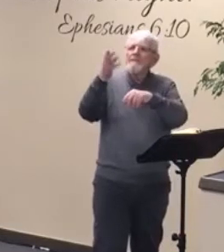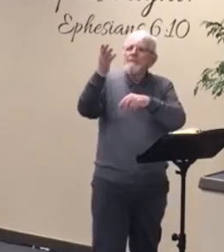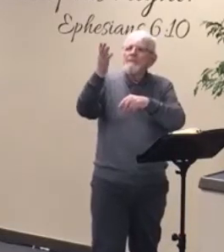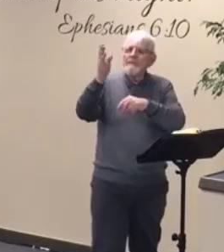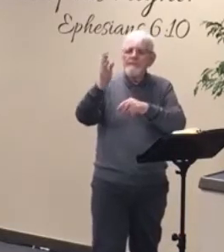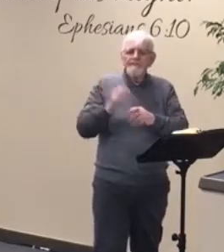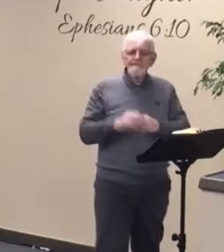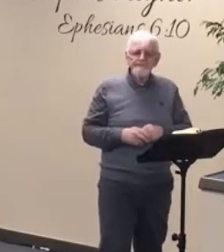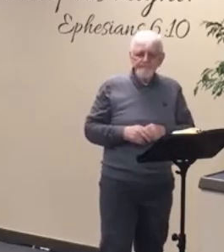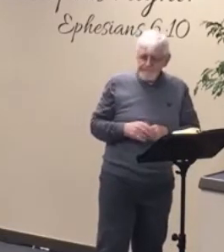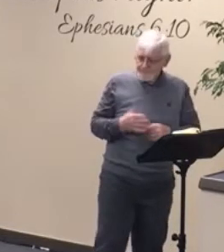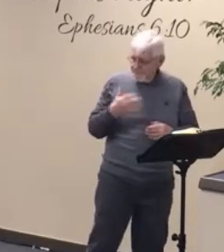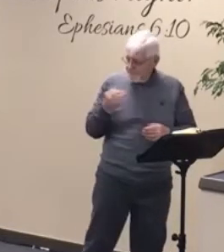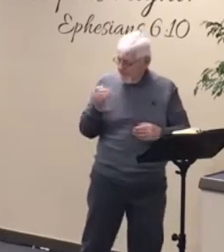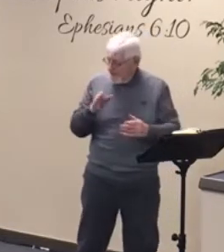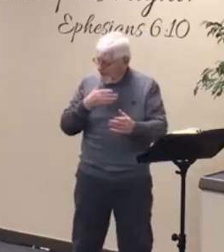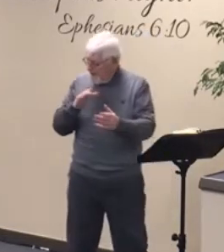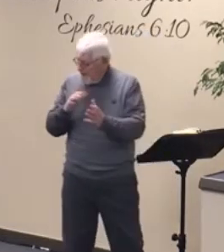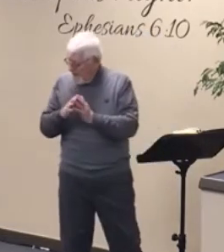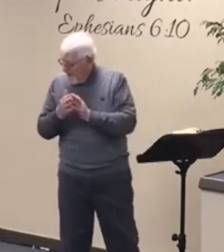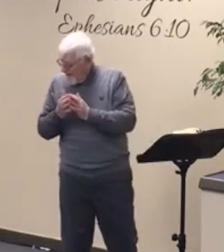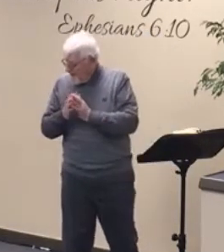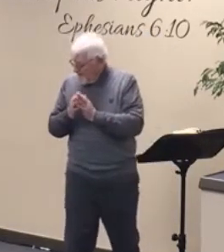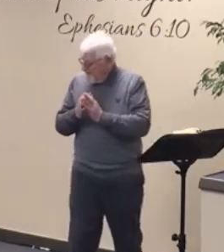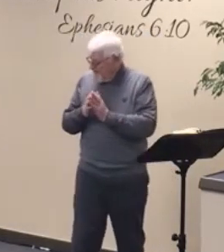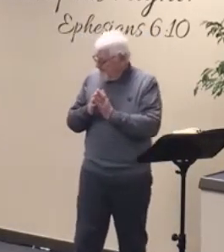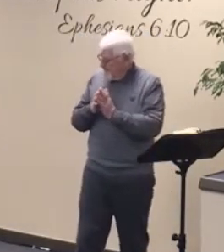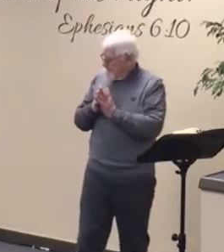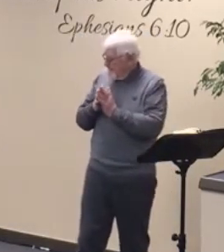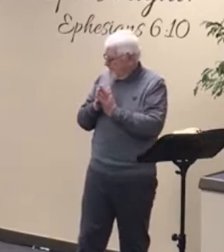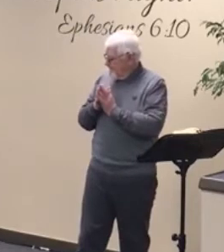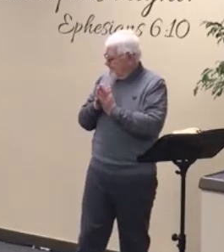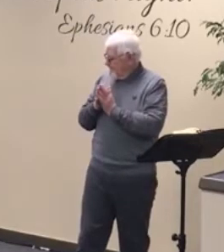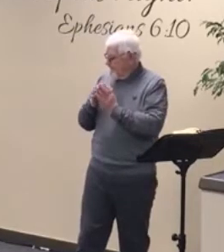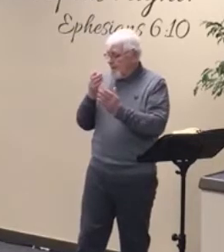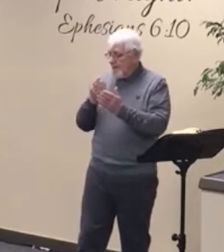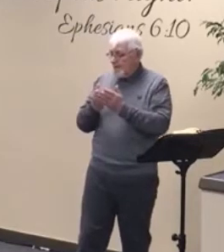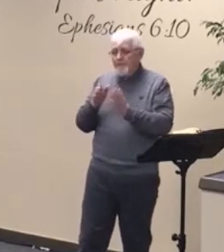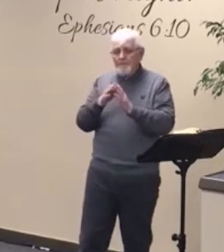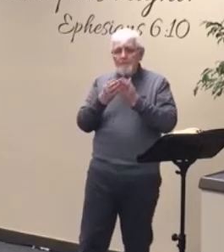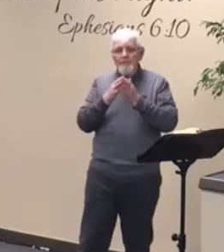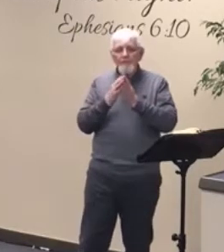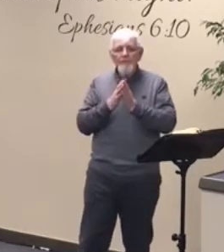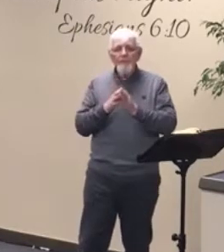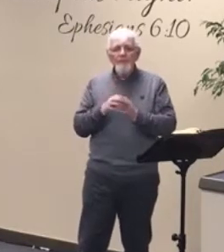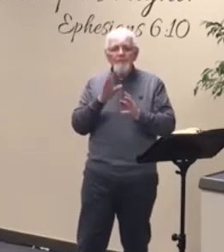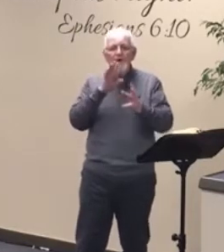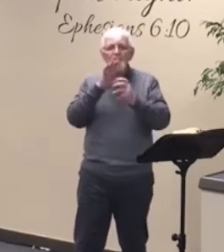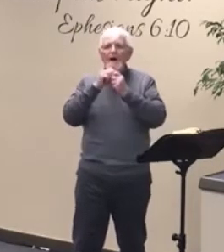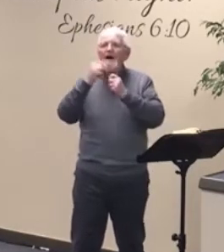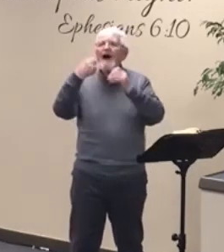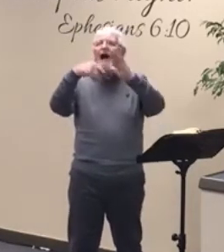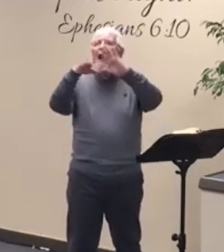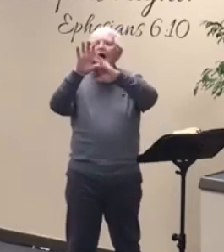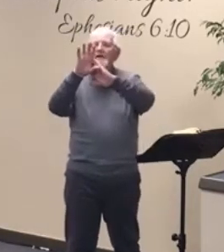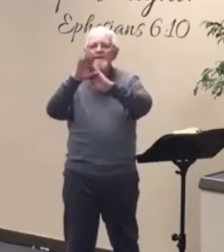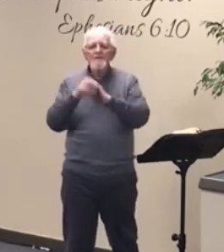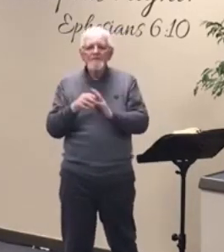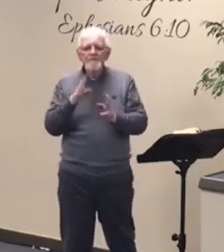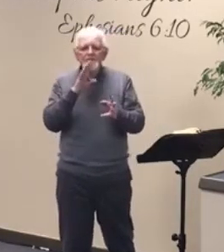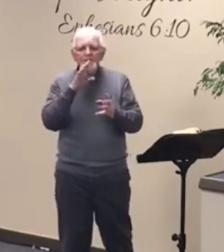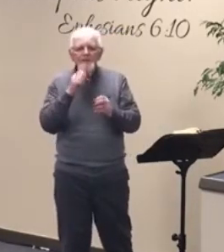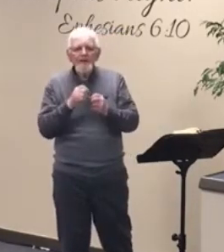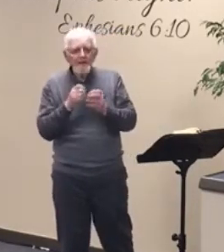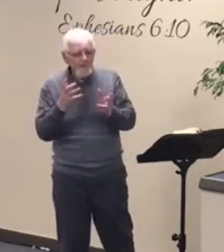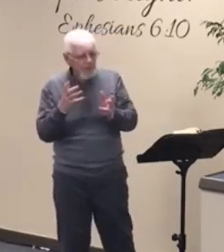I like these songbooks, especially the paperback songbooks? There's some good ones in the blue one, but these talk about heaven. These talk a lot more